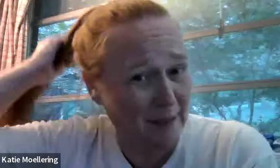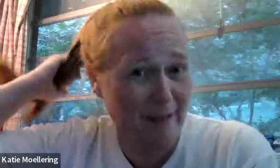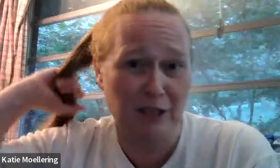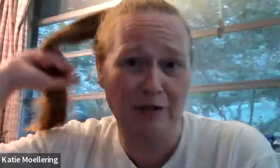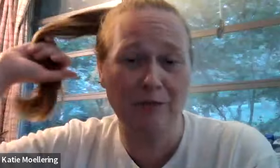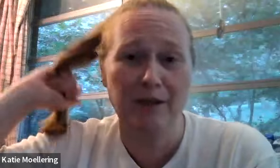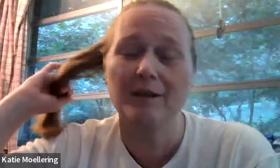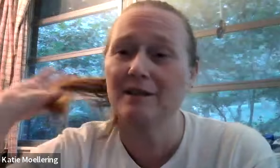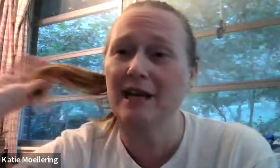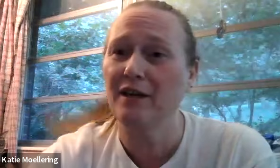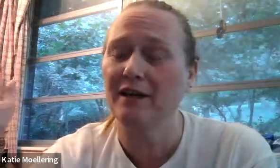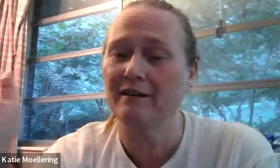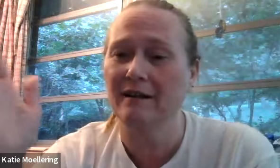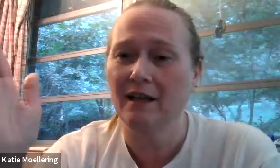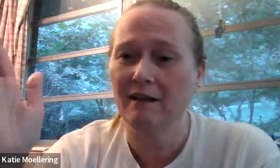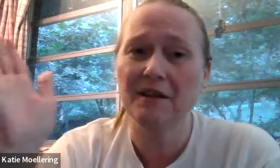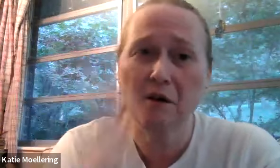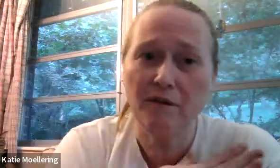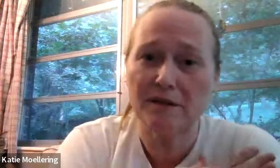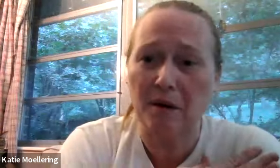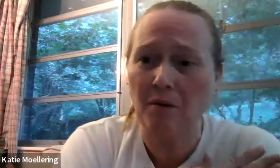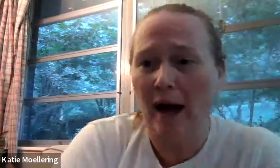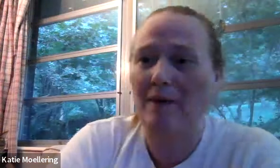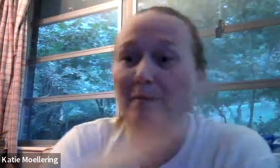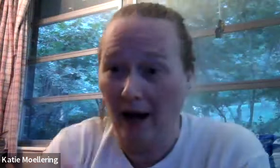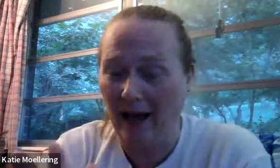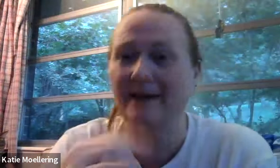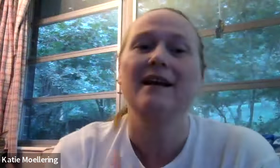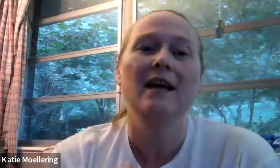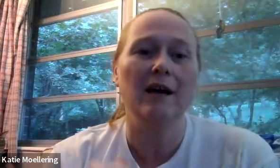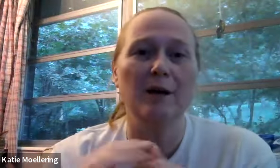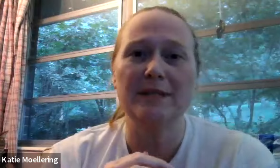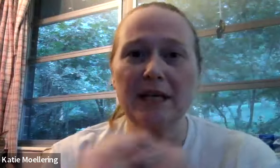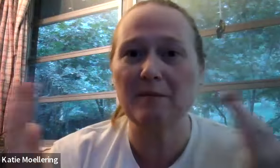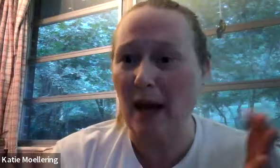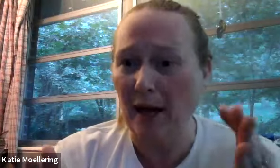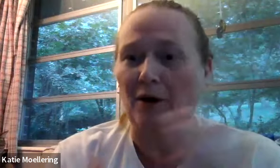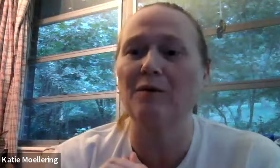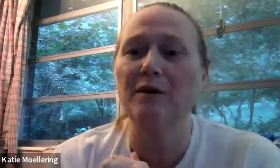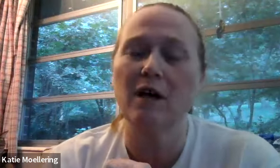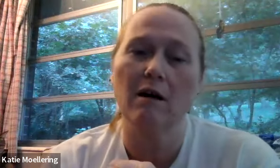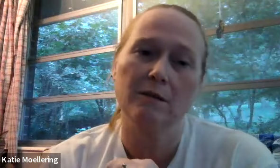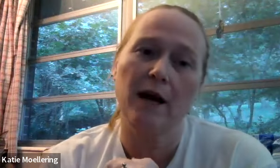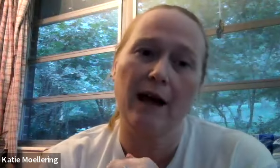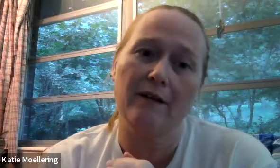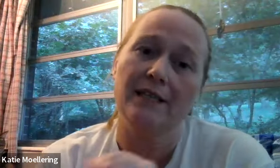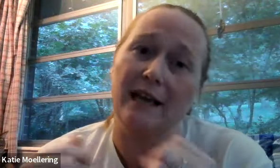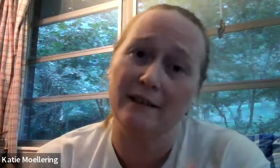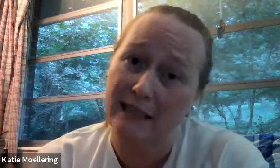going to mention, now that, not that COVID's gone away, but it's getting better. We've talked about having a silent